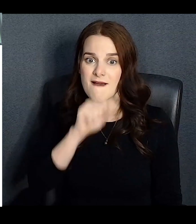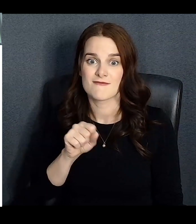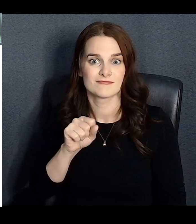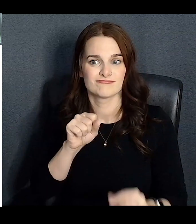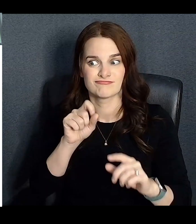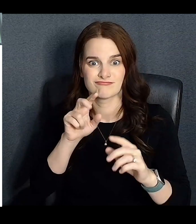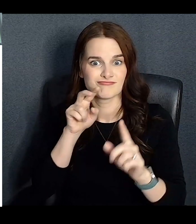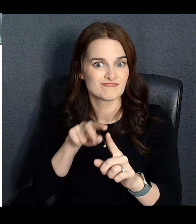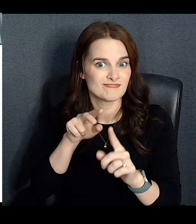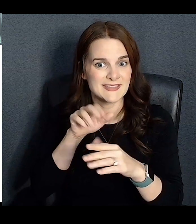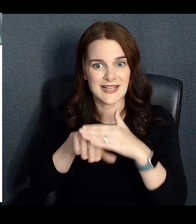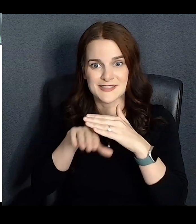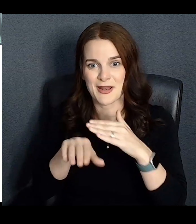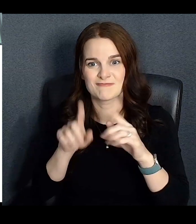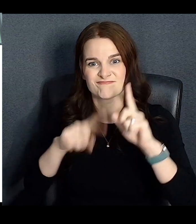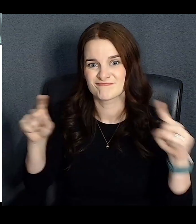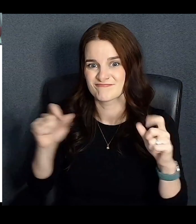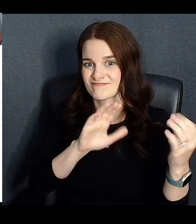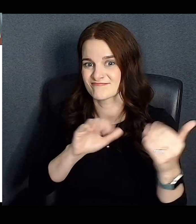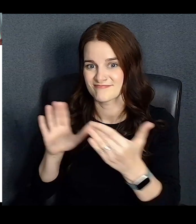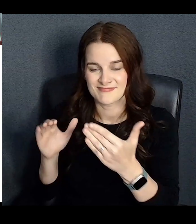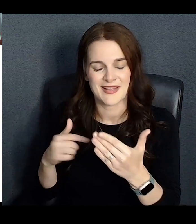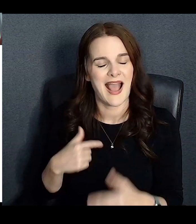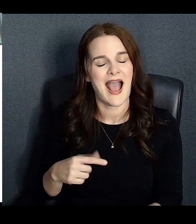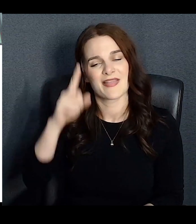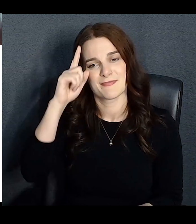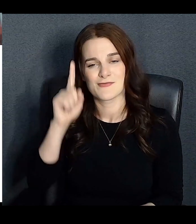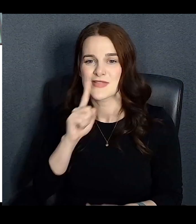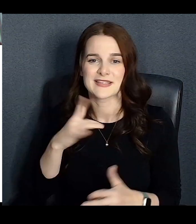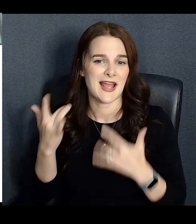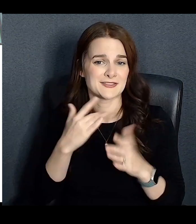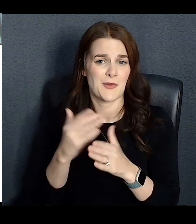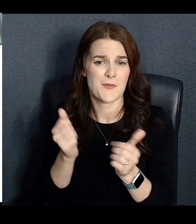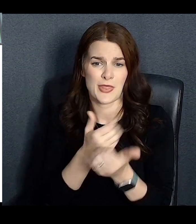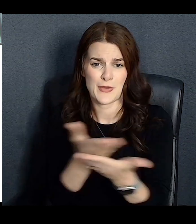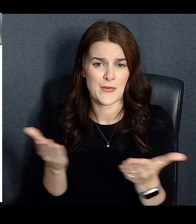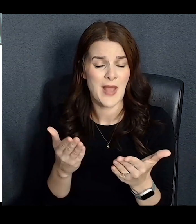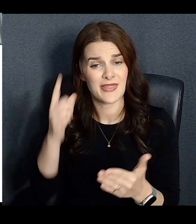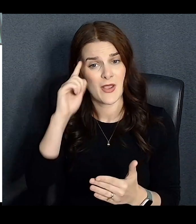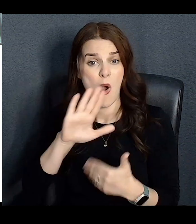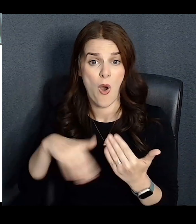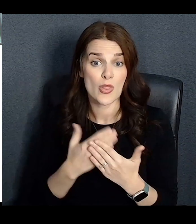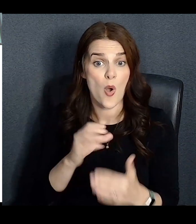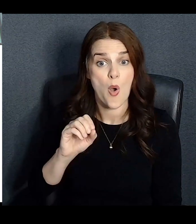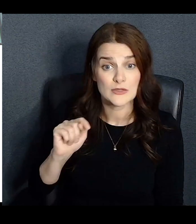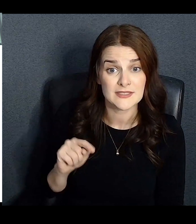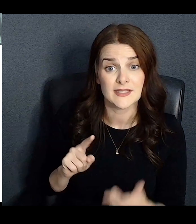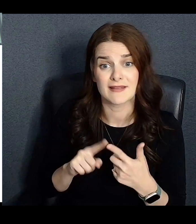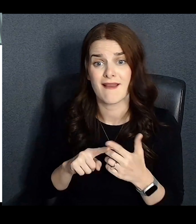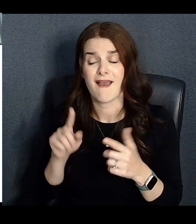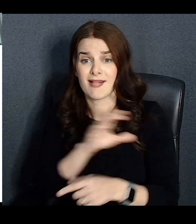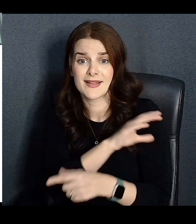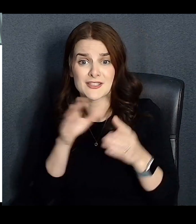ways. So excited to share this with you. I think like every OT and every clinician and every person should have